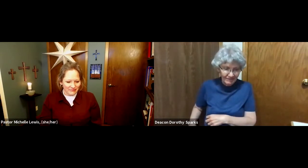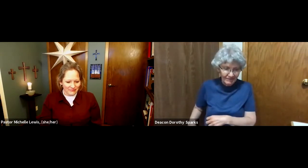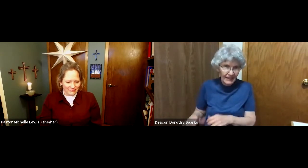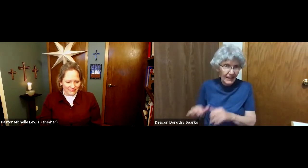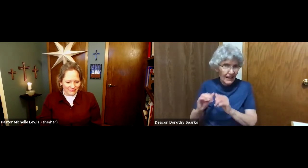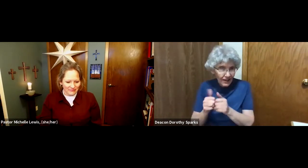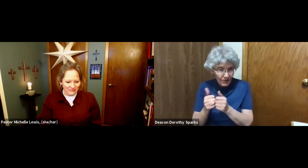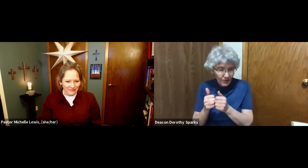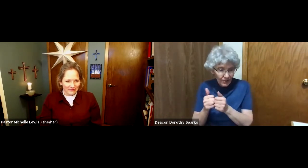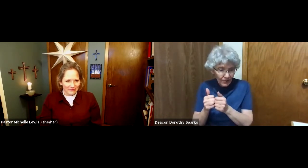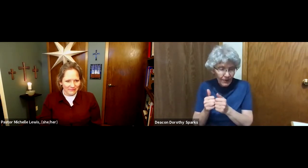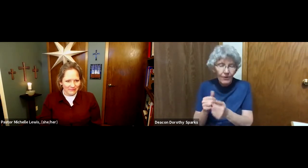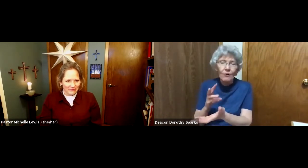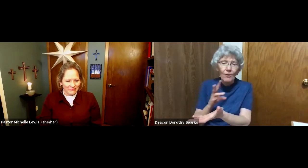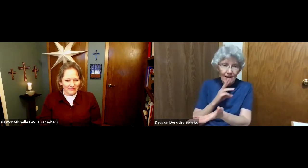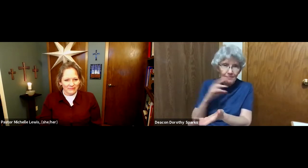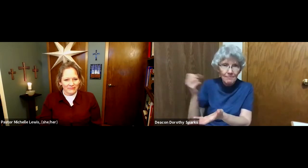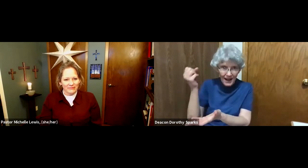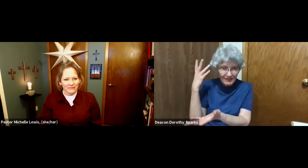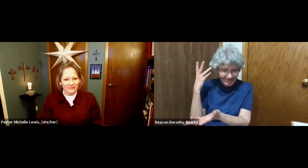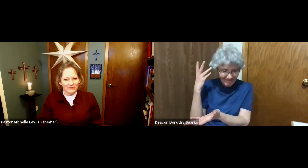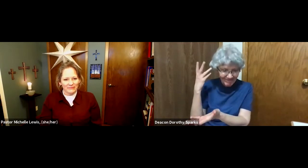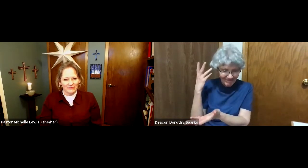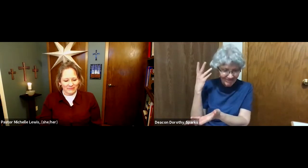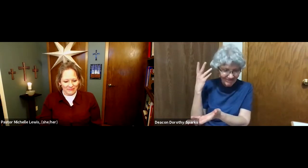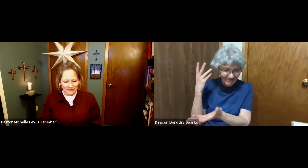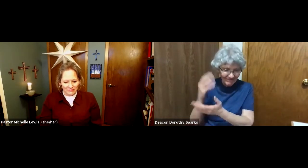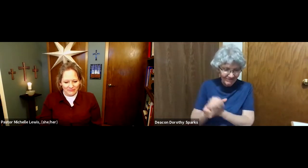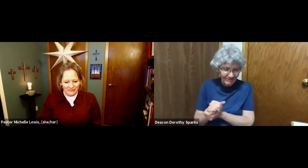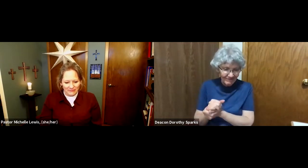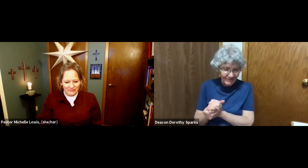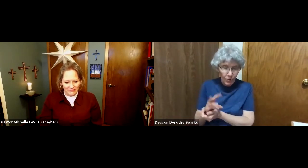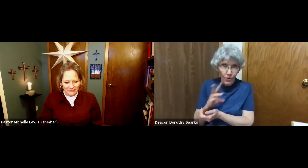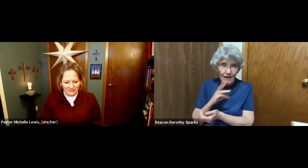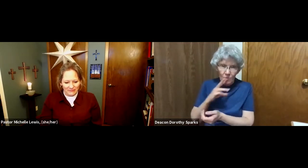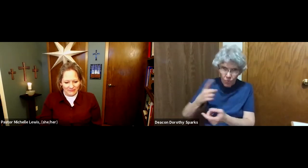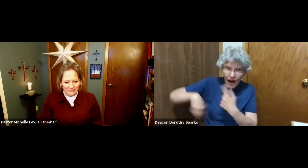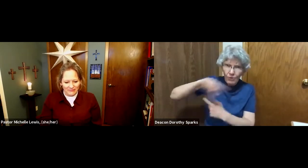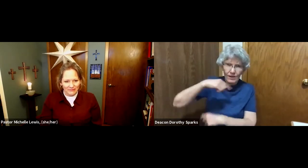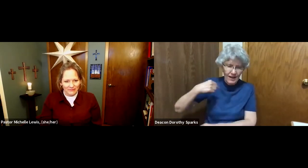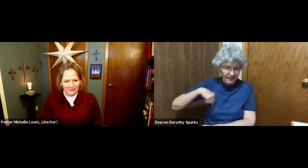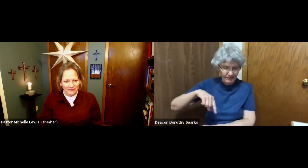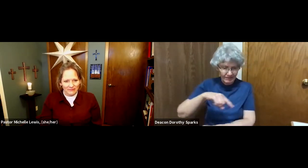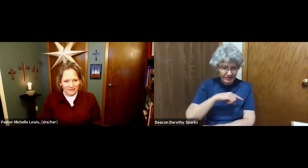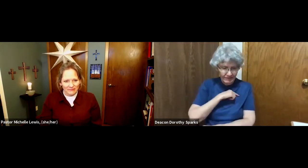We are connected to Christ in the waters of baptism,